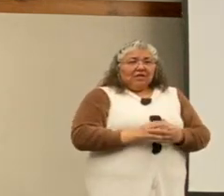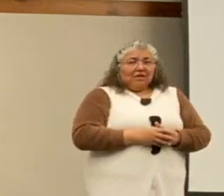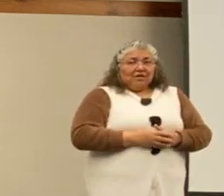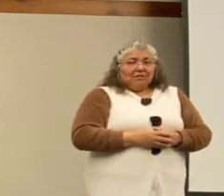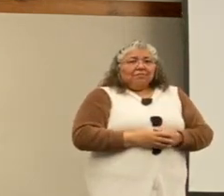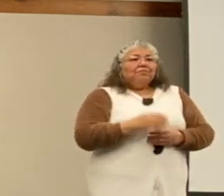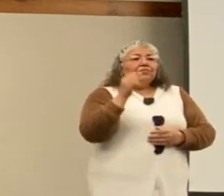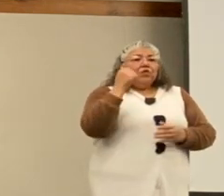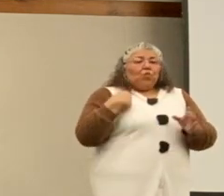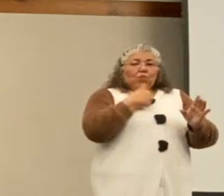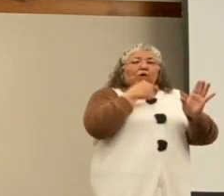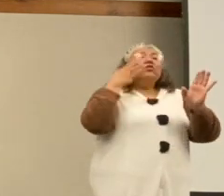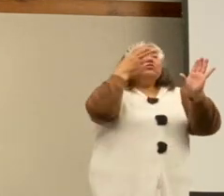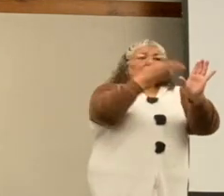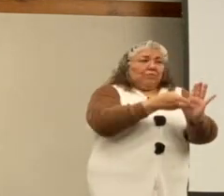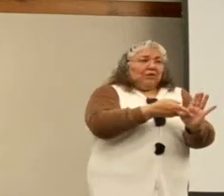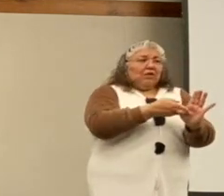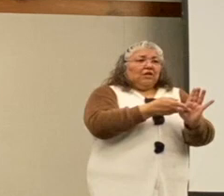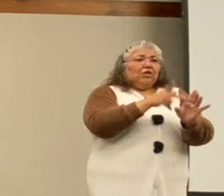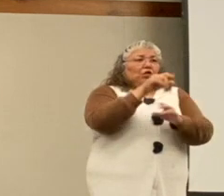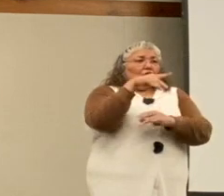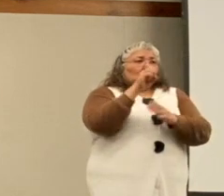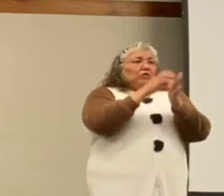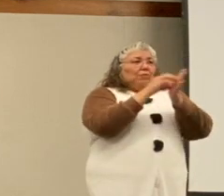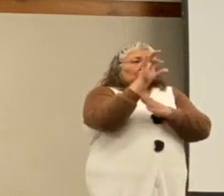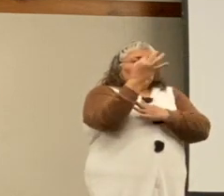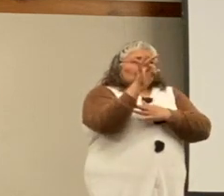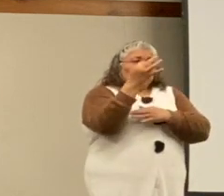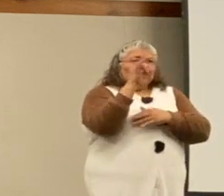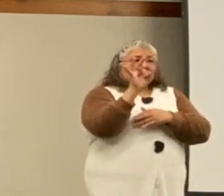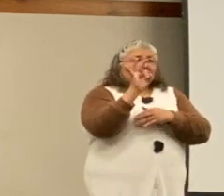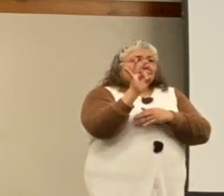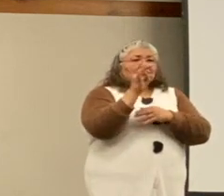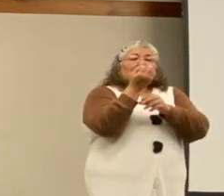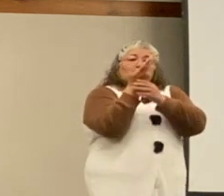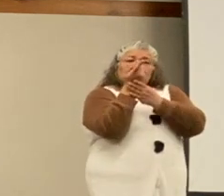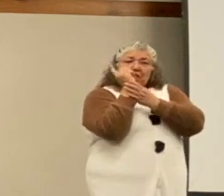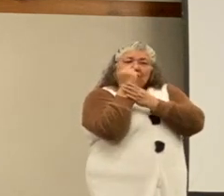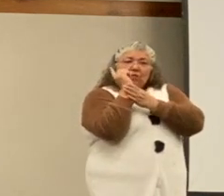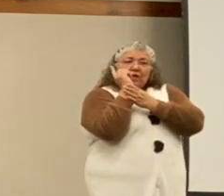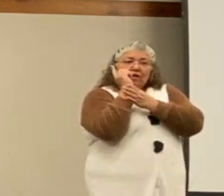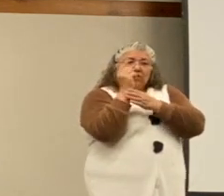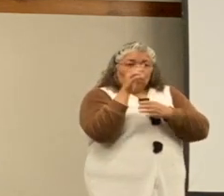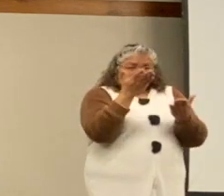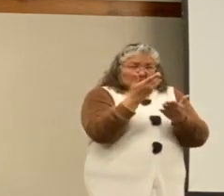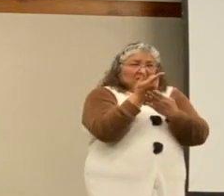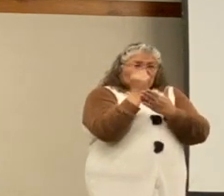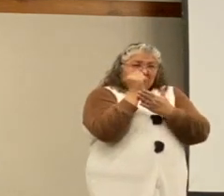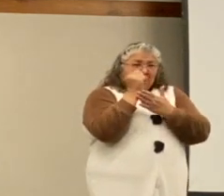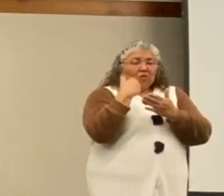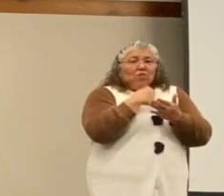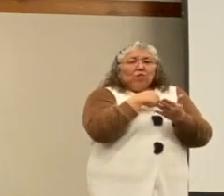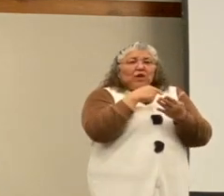We are jumping in to Luke chapter 19. Last week, if you were here last week, we were